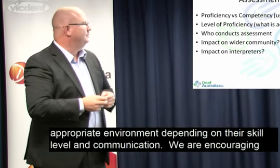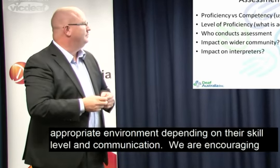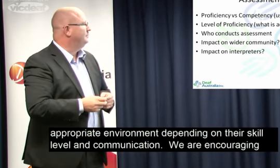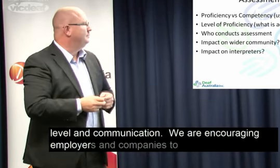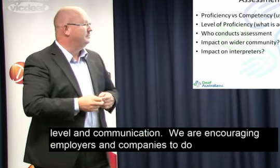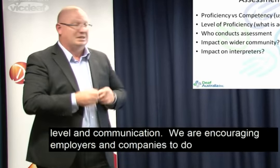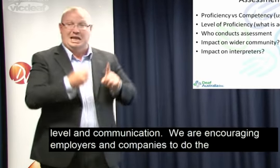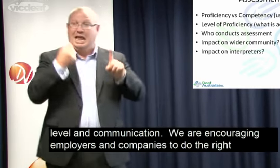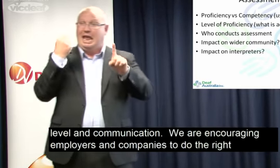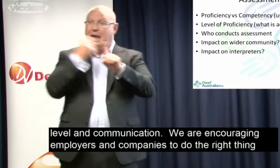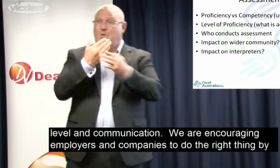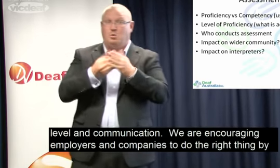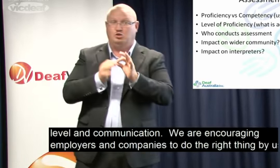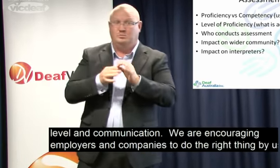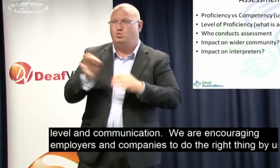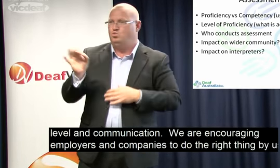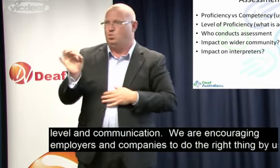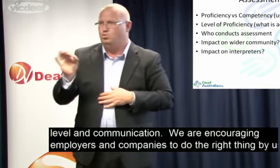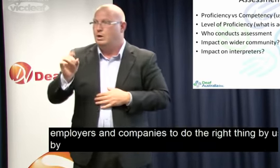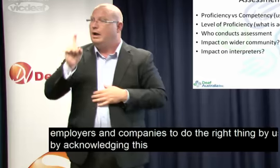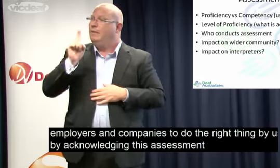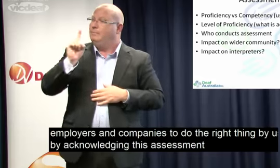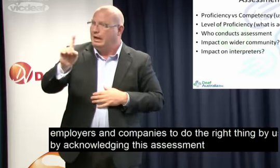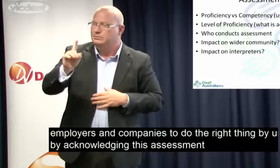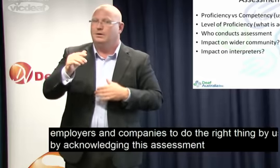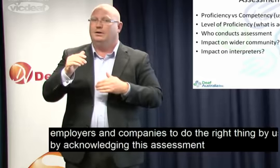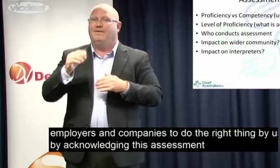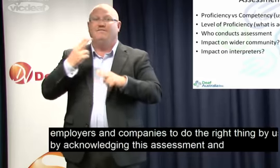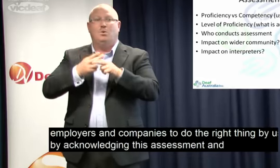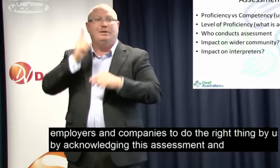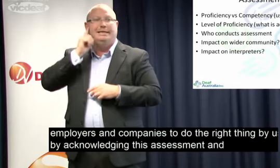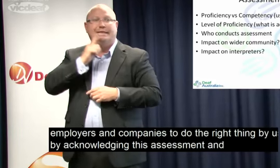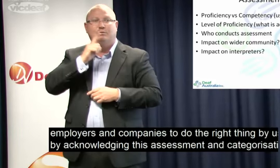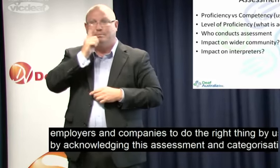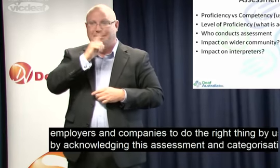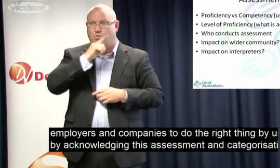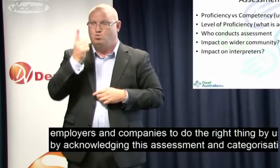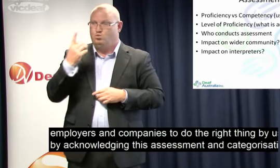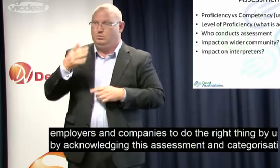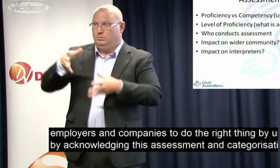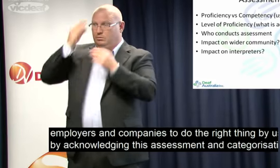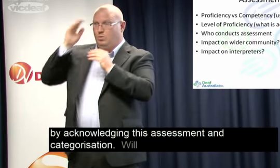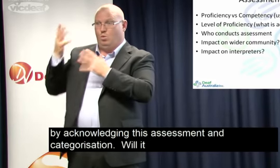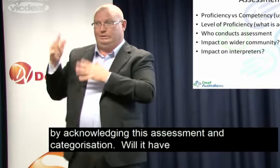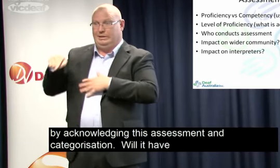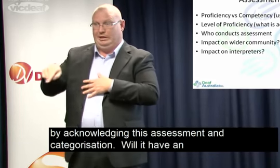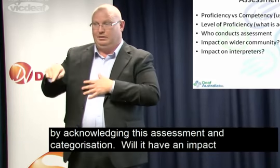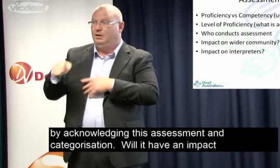assessment and categorisation. Will it have an impact on interpreters? No, but for hearing people who wish to